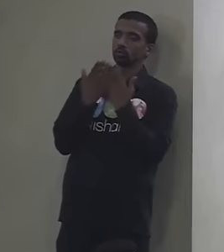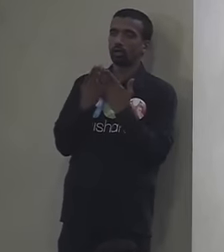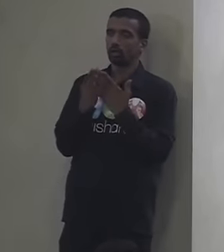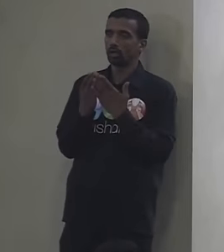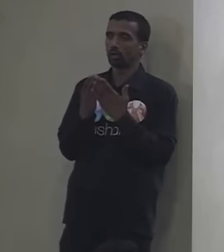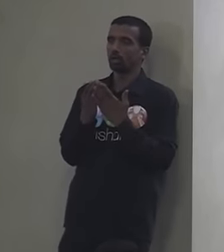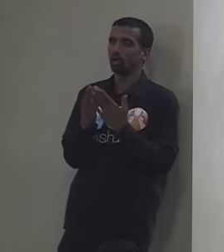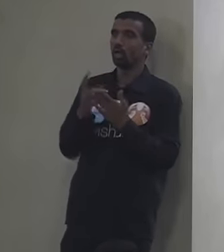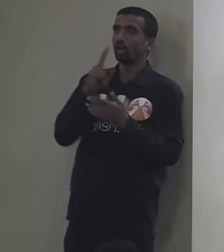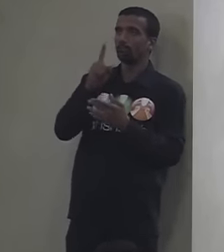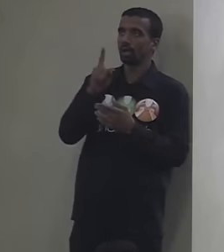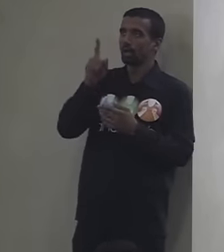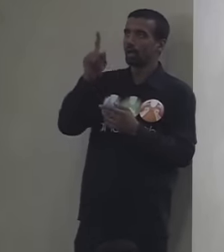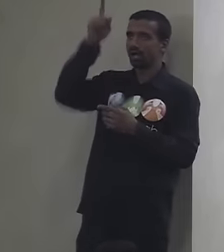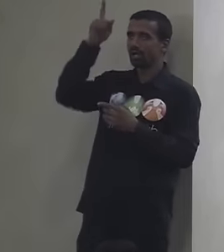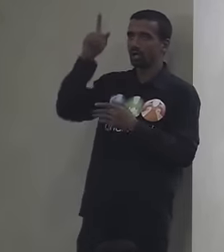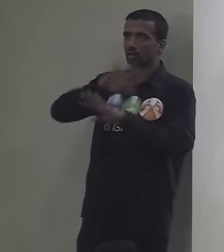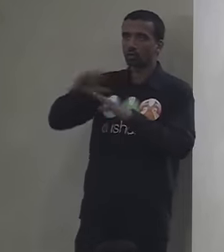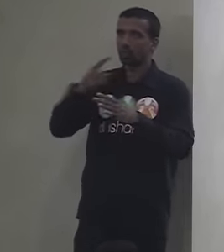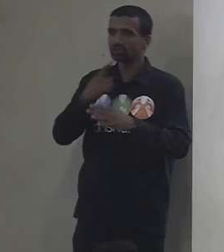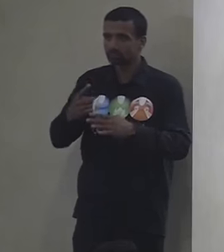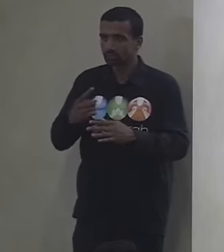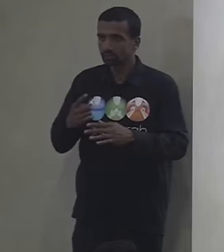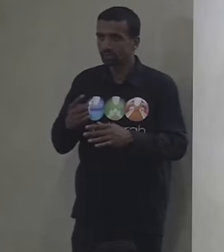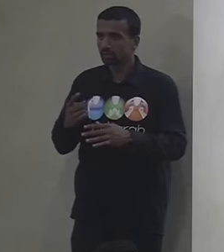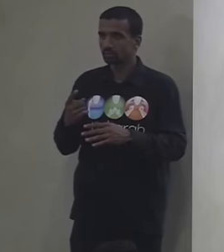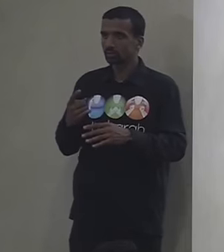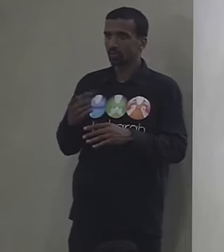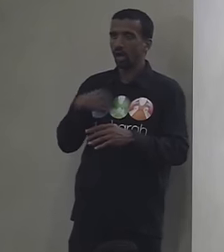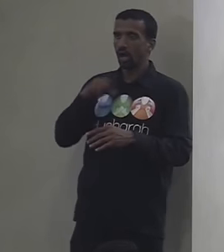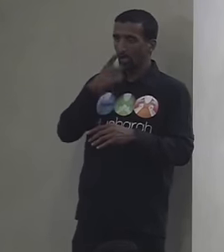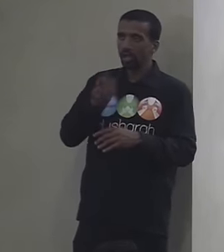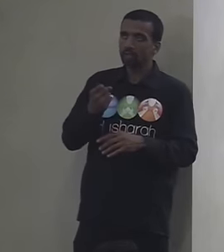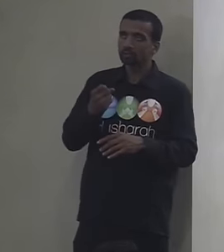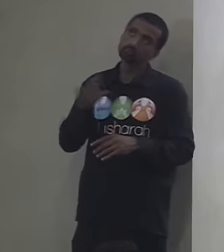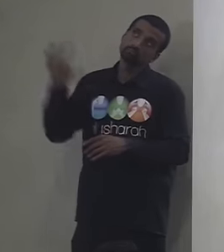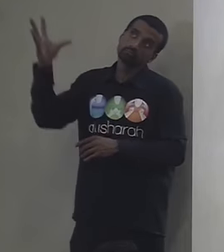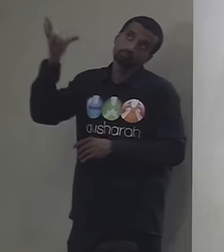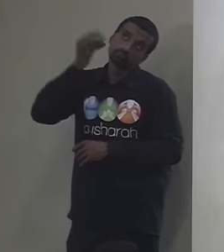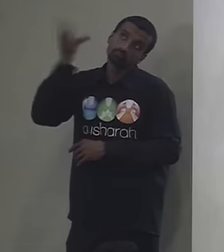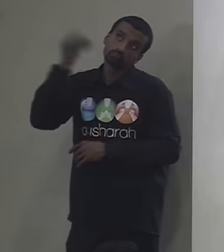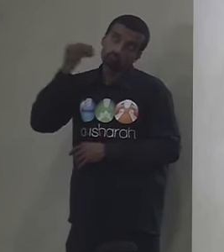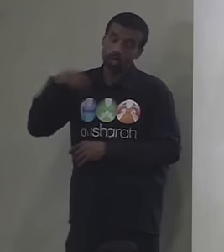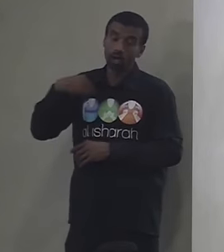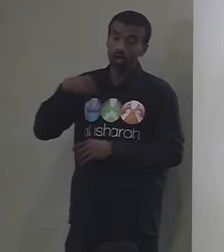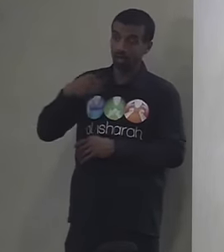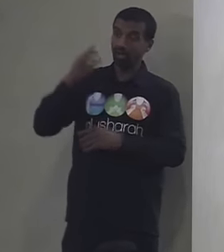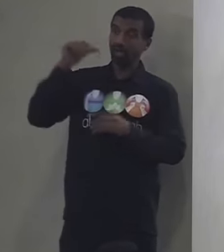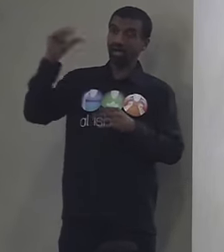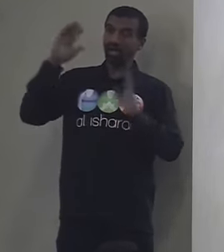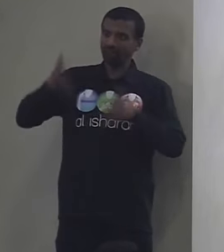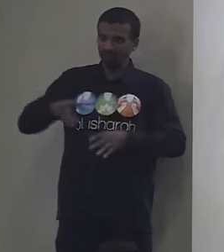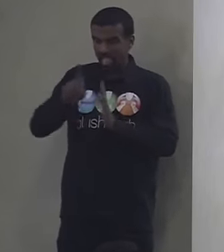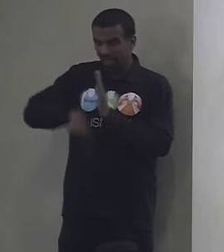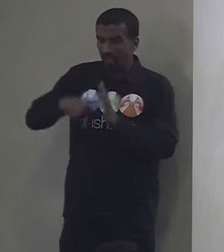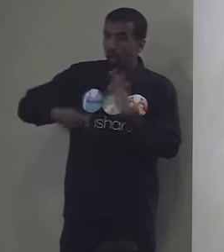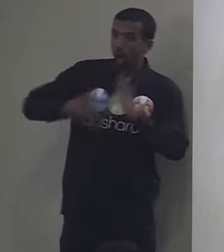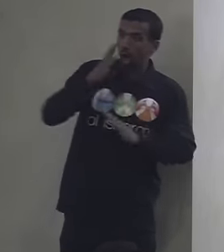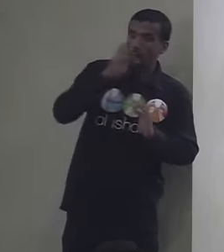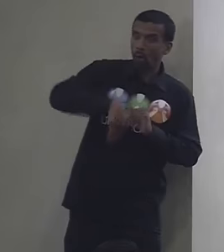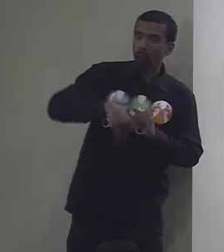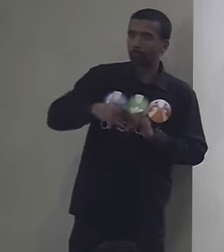you're in this state. It doesn't mean that. We get distracted, things happen, you know, we get pulled in multiple directions, right?